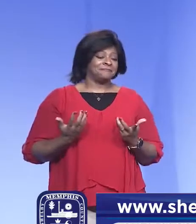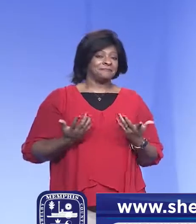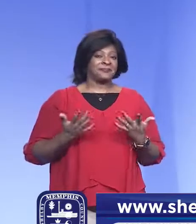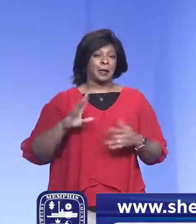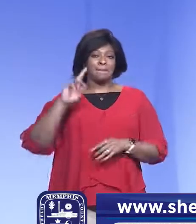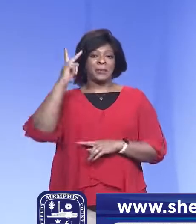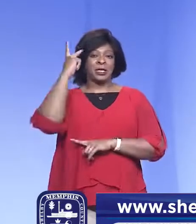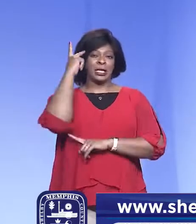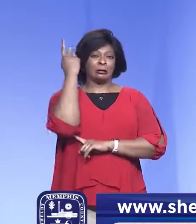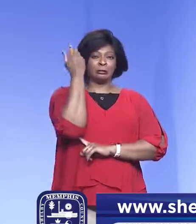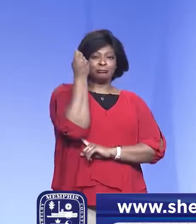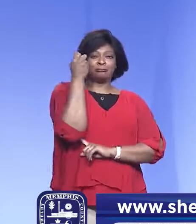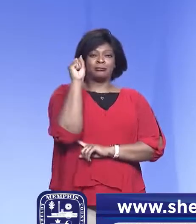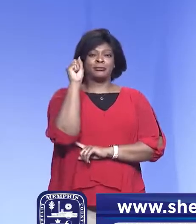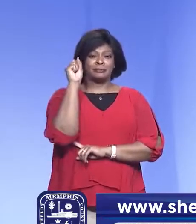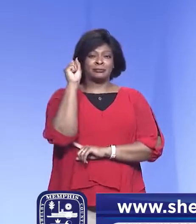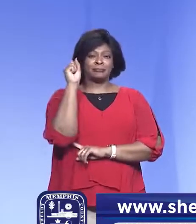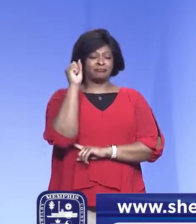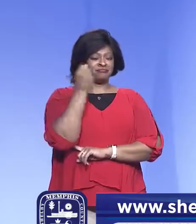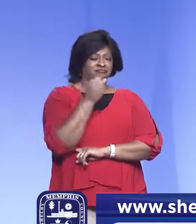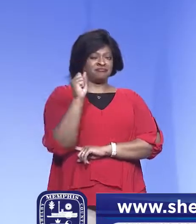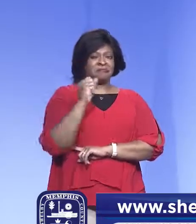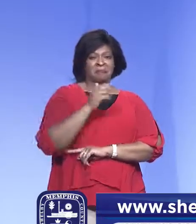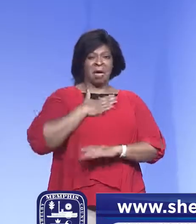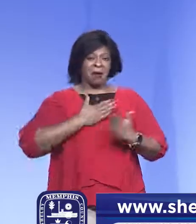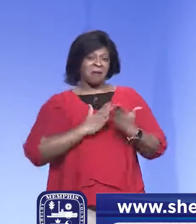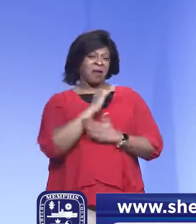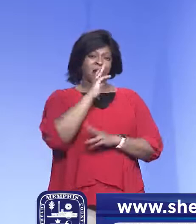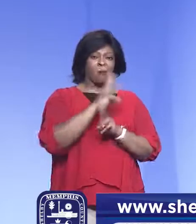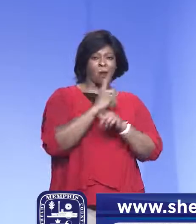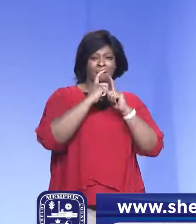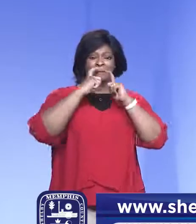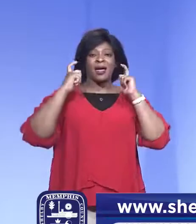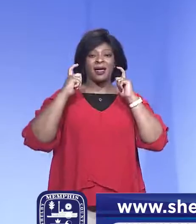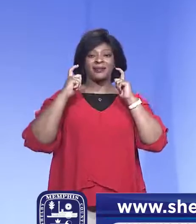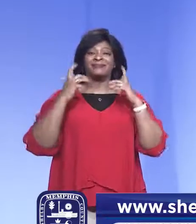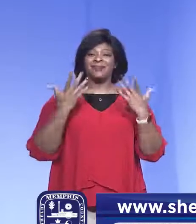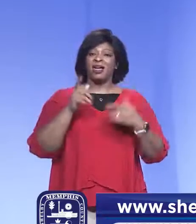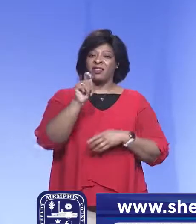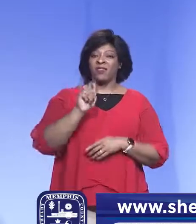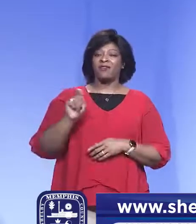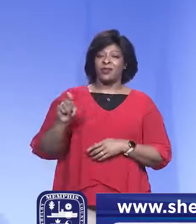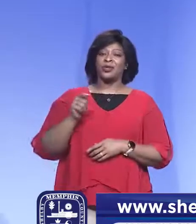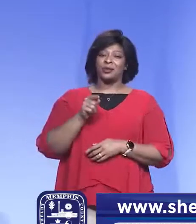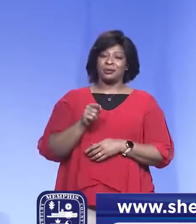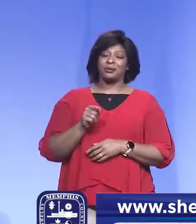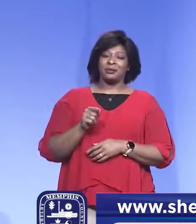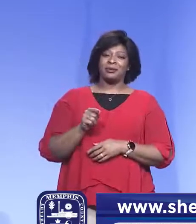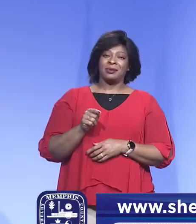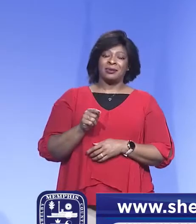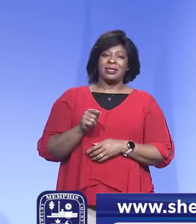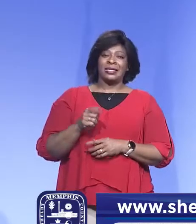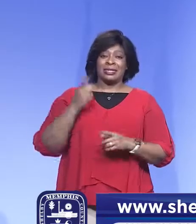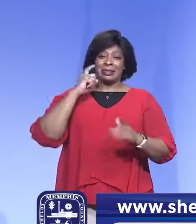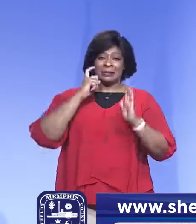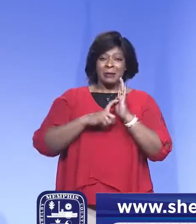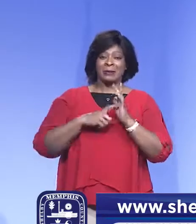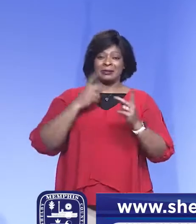political statement, a defiant statement, and therefore you